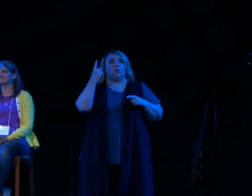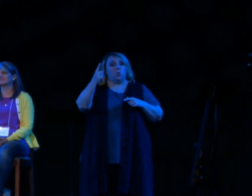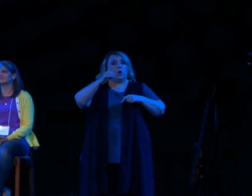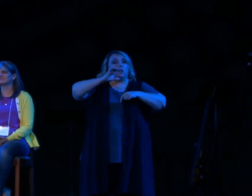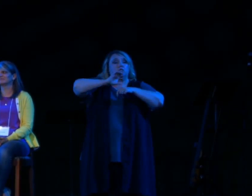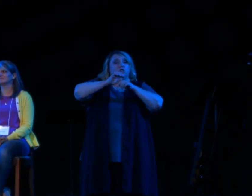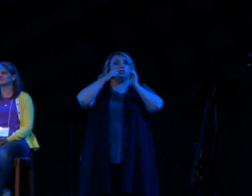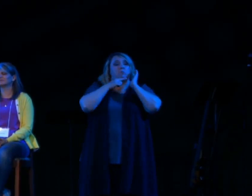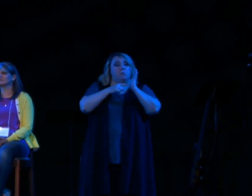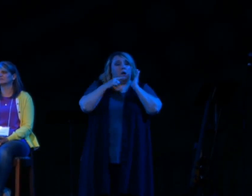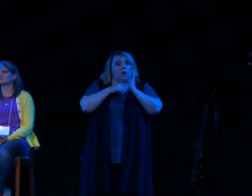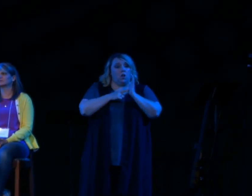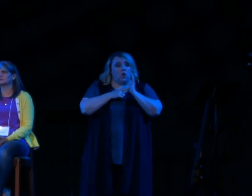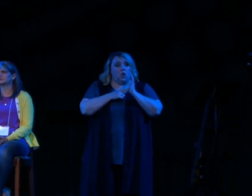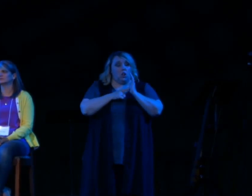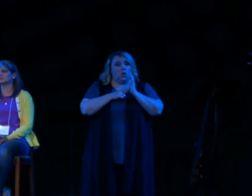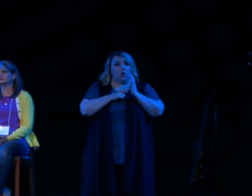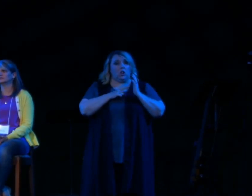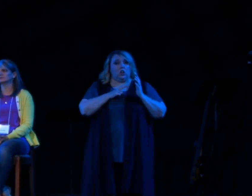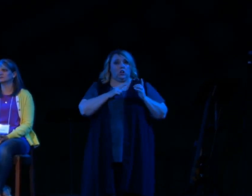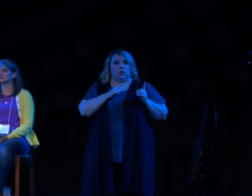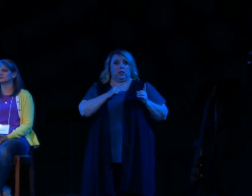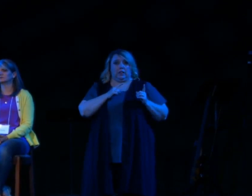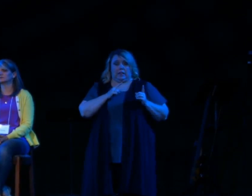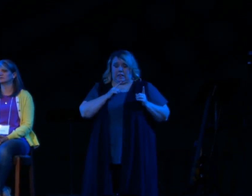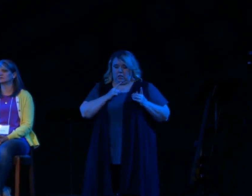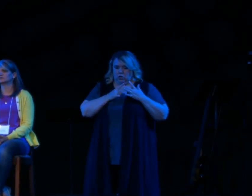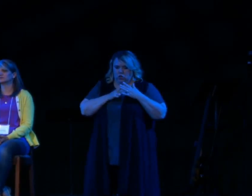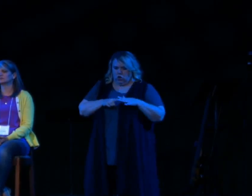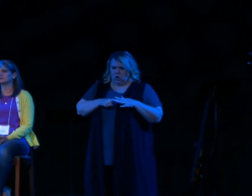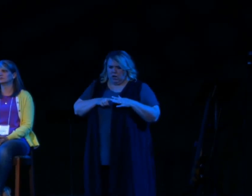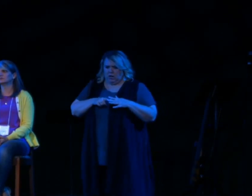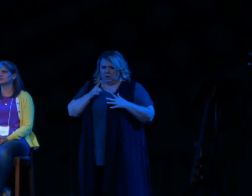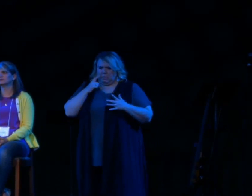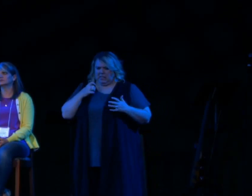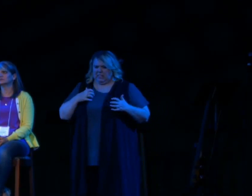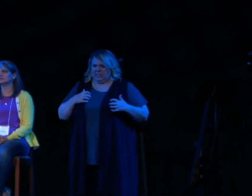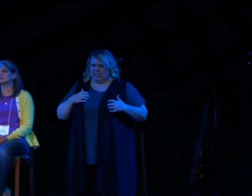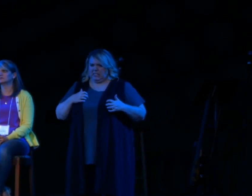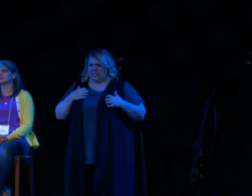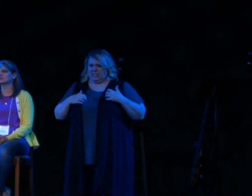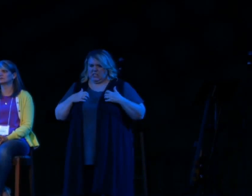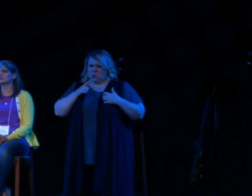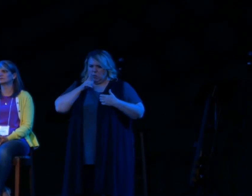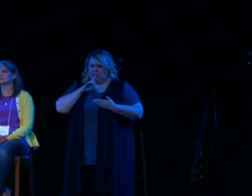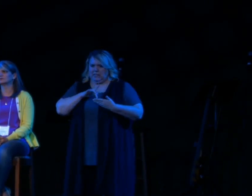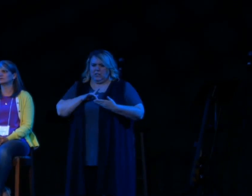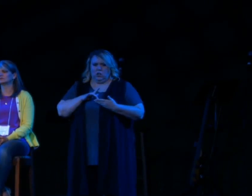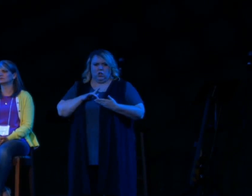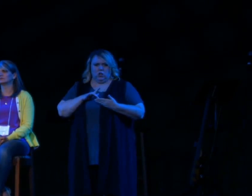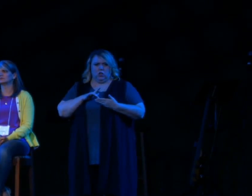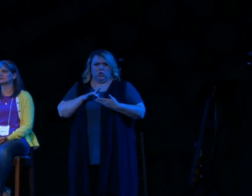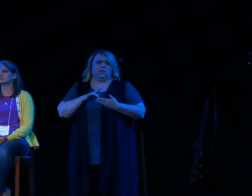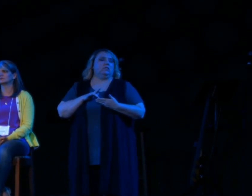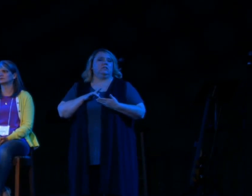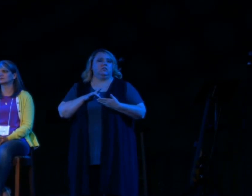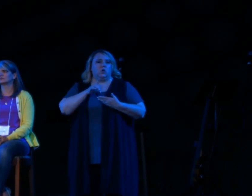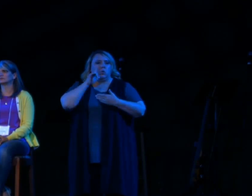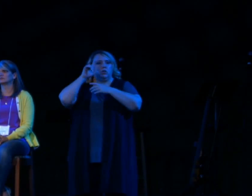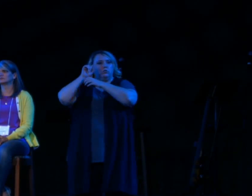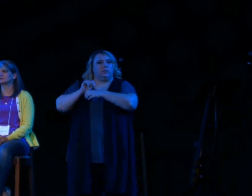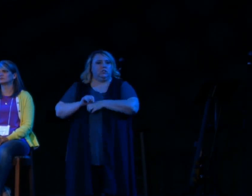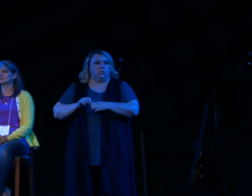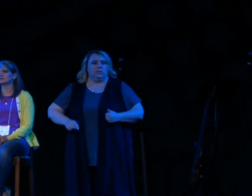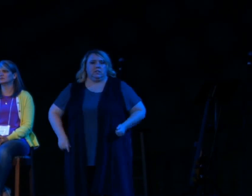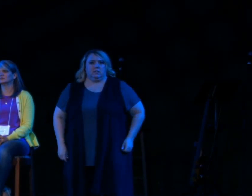church model is based in contempt for those in the center and for those who are